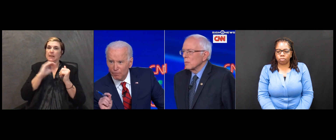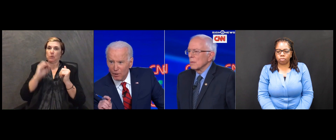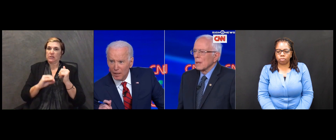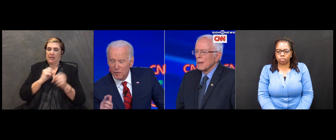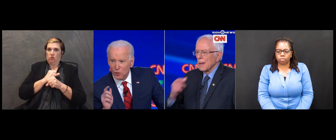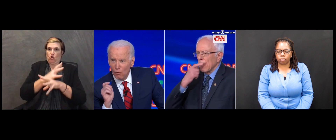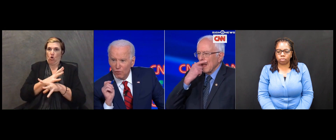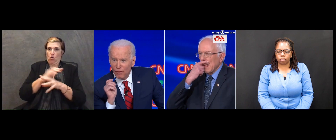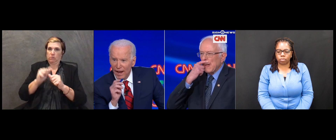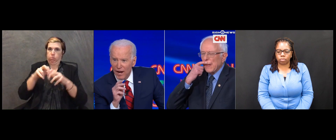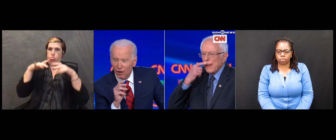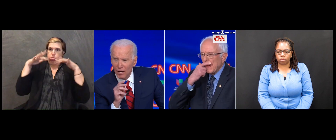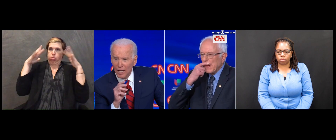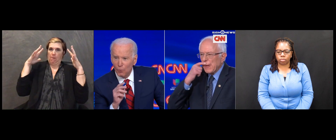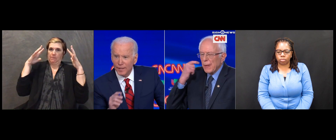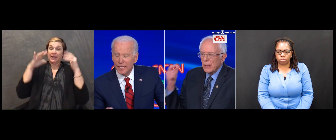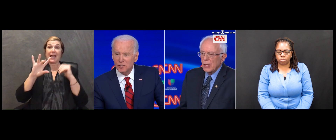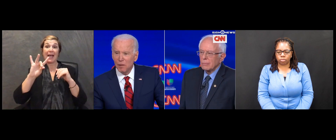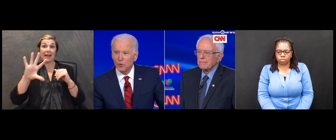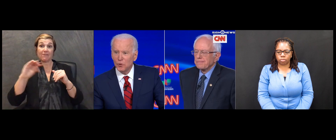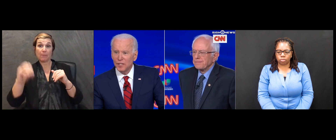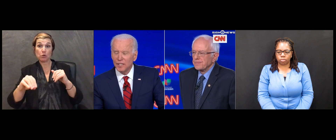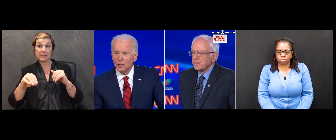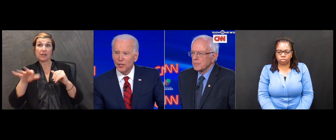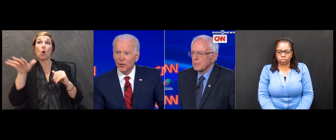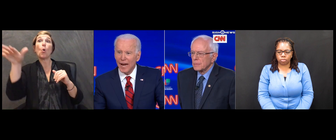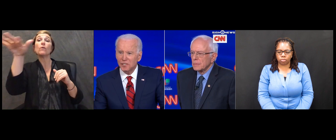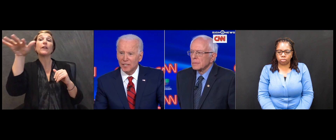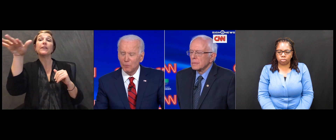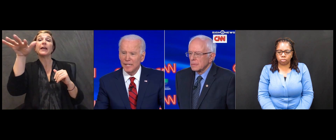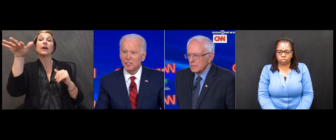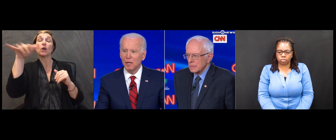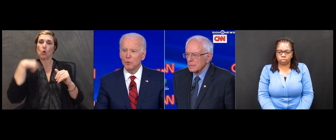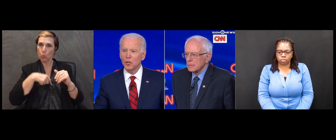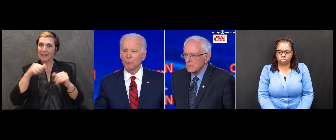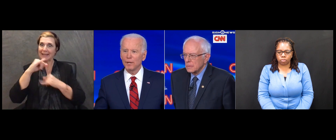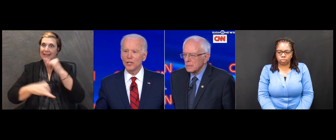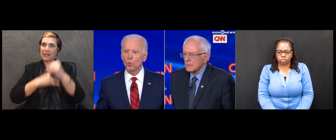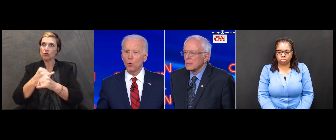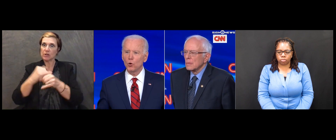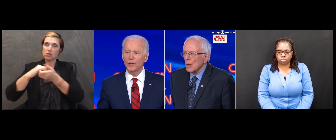85% of the problem is over there. We need someone who can deal internationally. We need